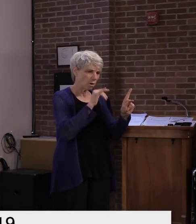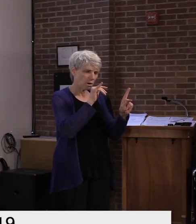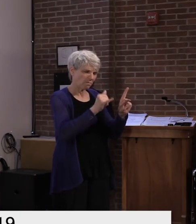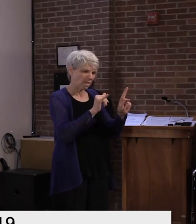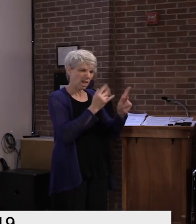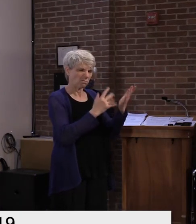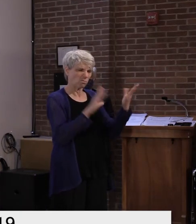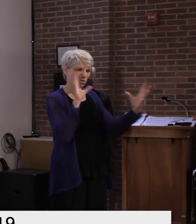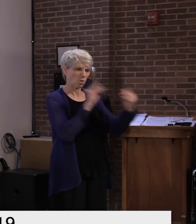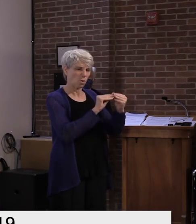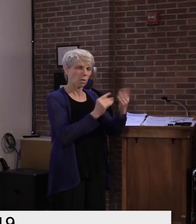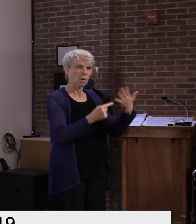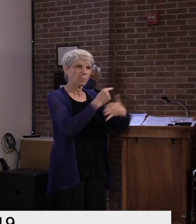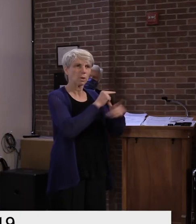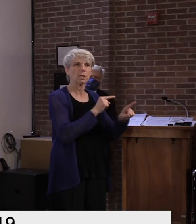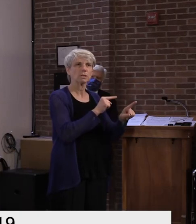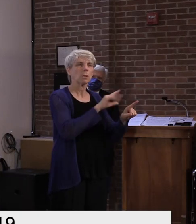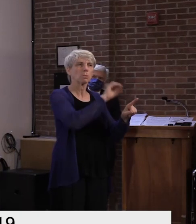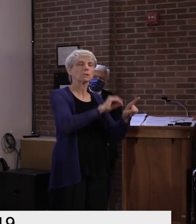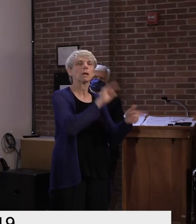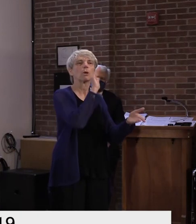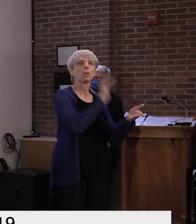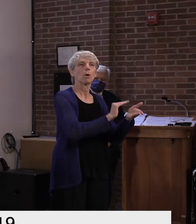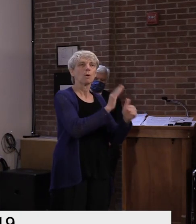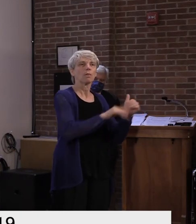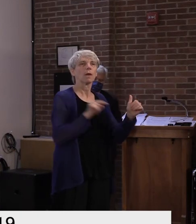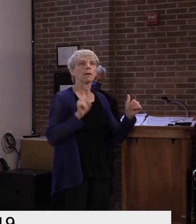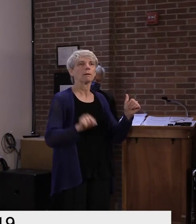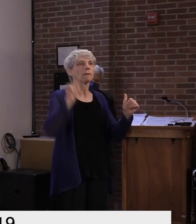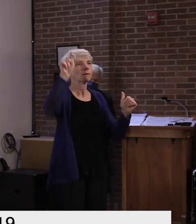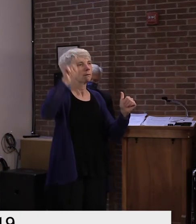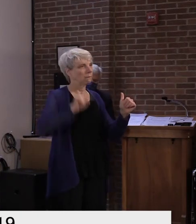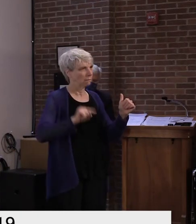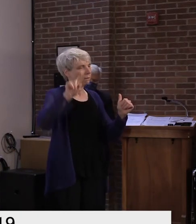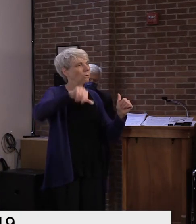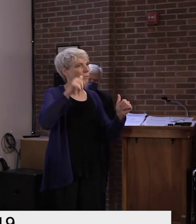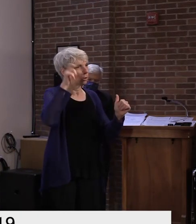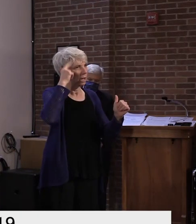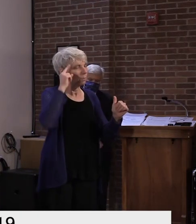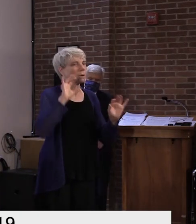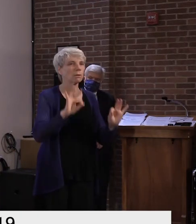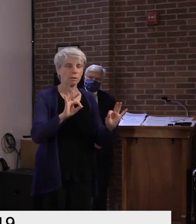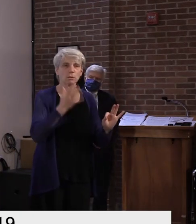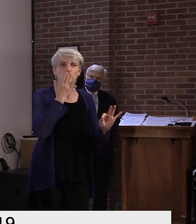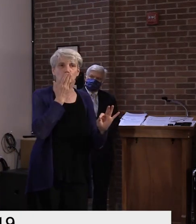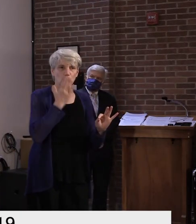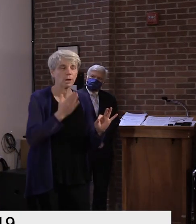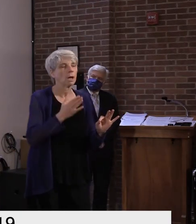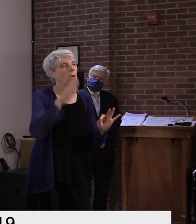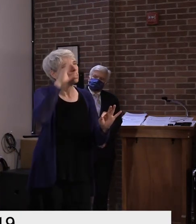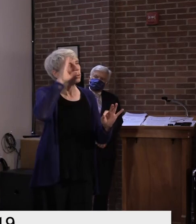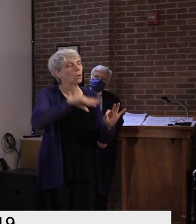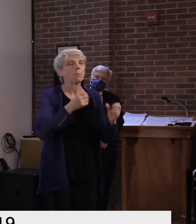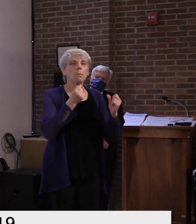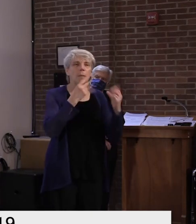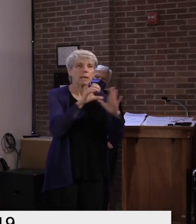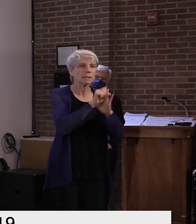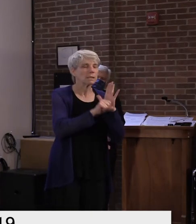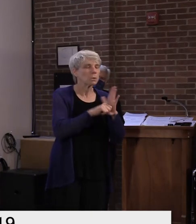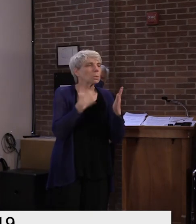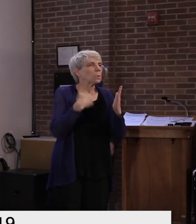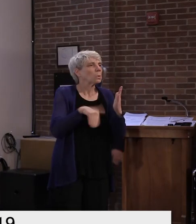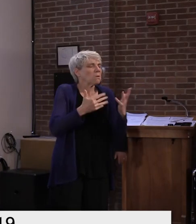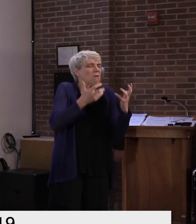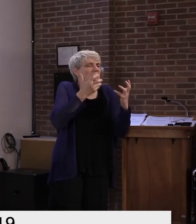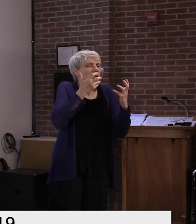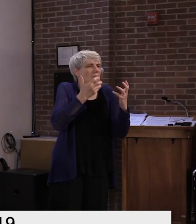phenomenon that is occurring across the rest of the country, where cases moving to more rural areas and not necessarily